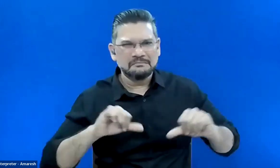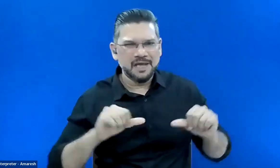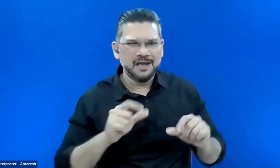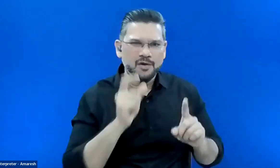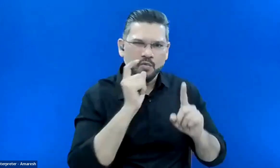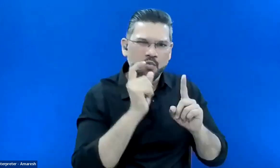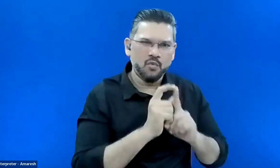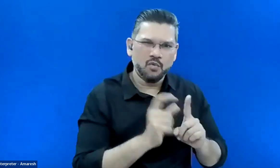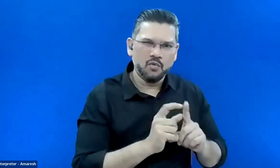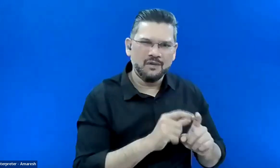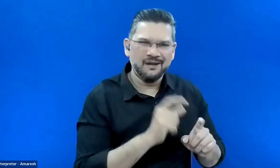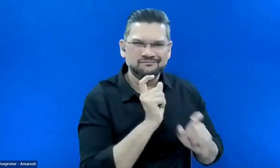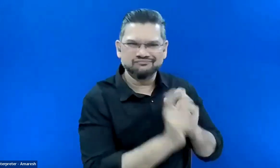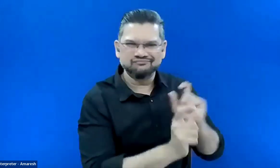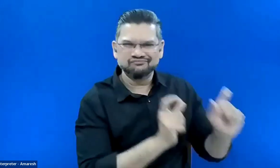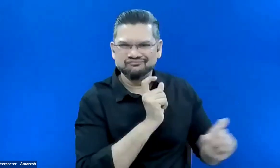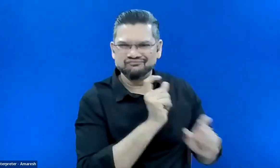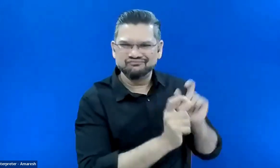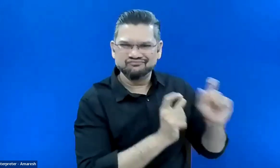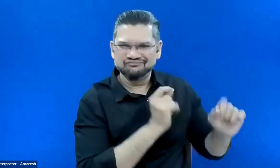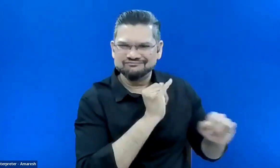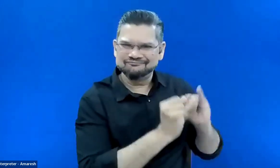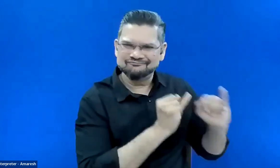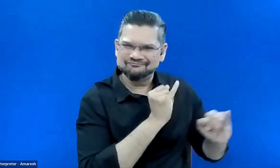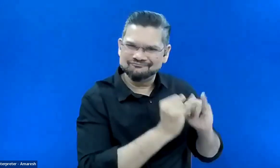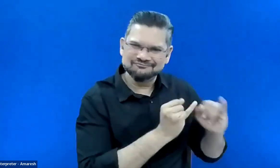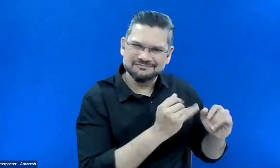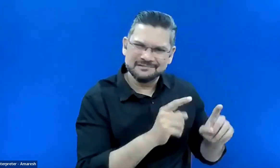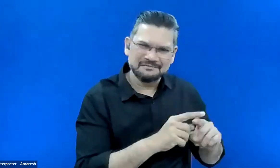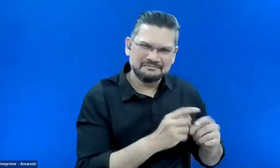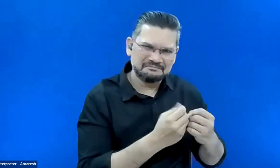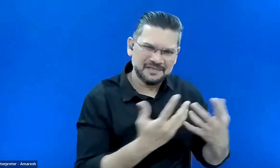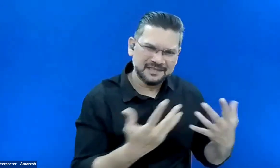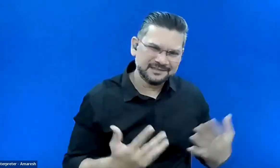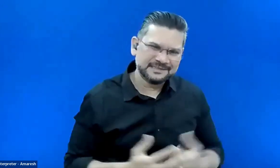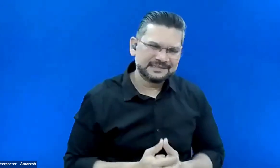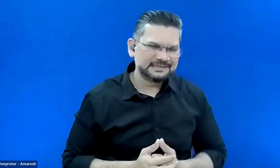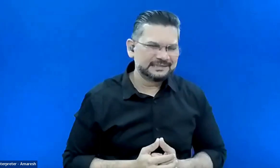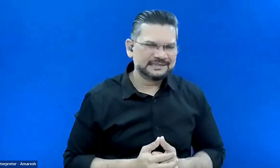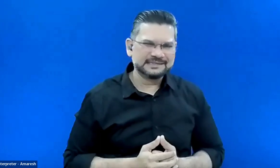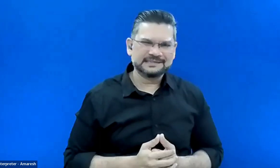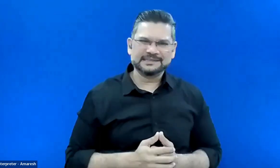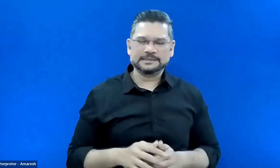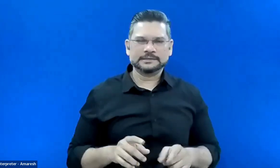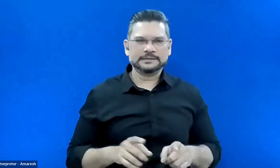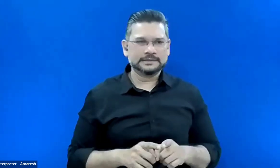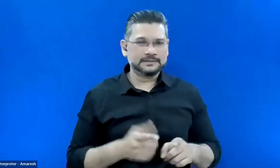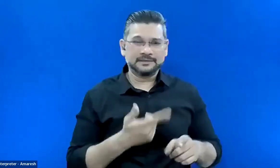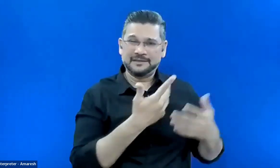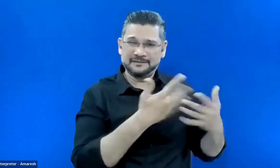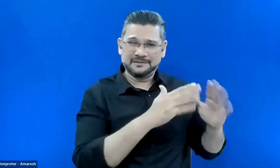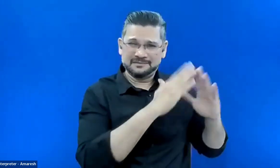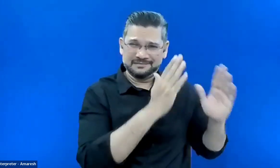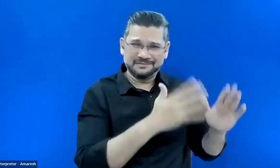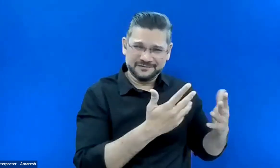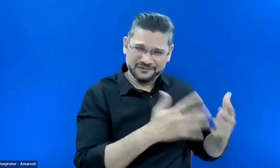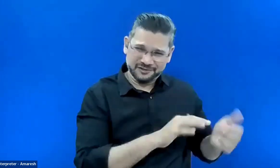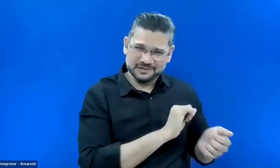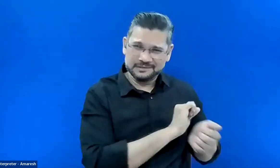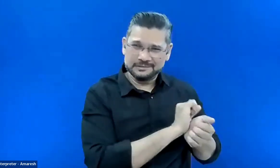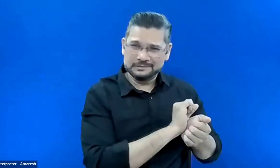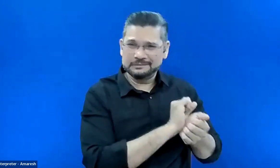the most challenging part is, even after they're out of these institutions, there are no